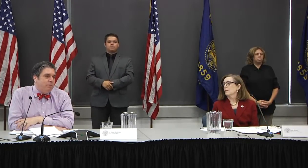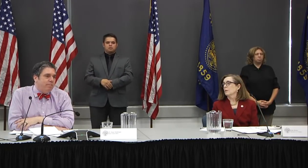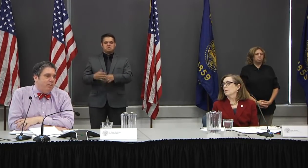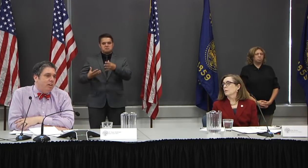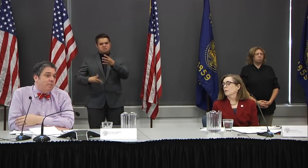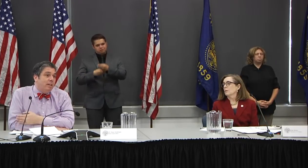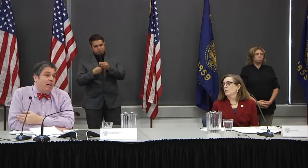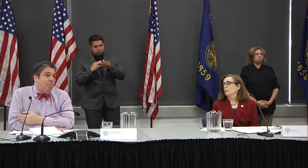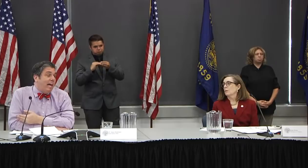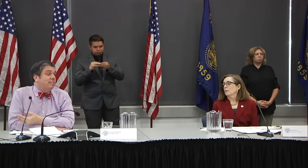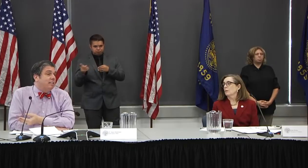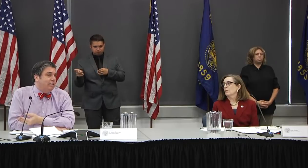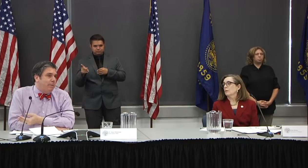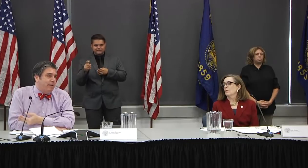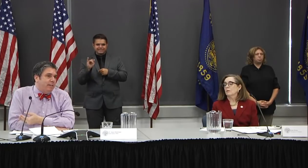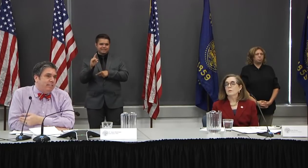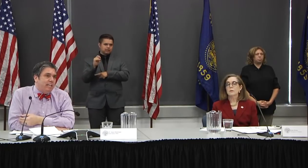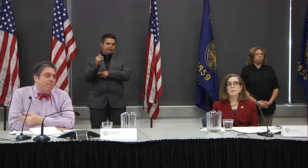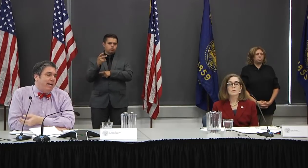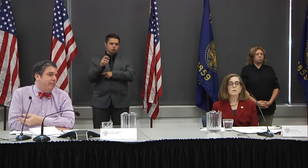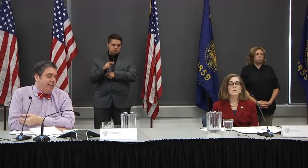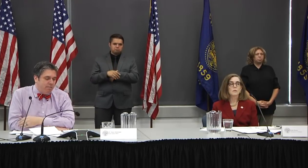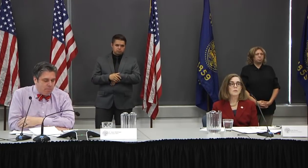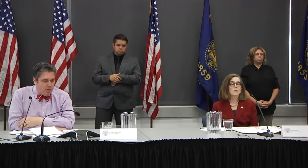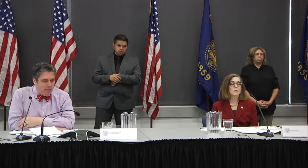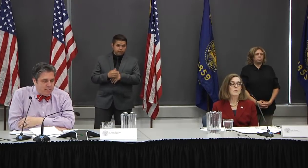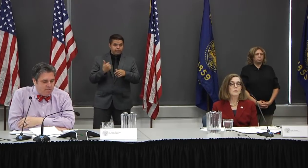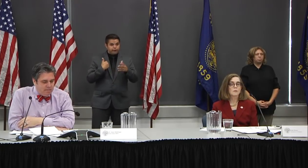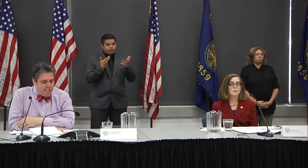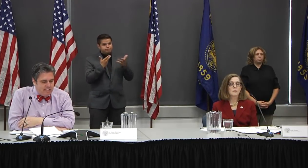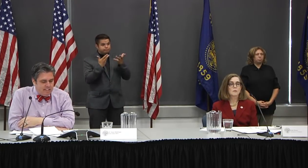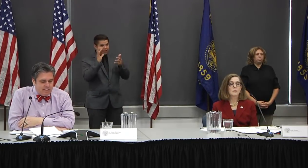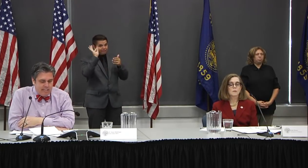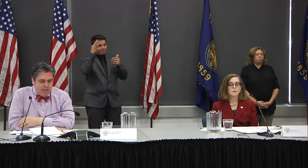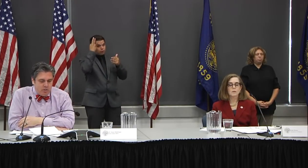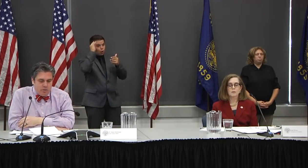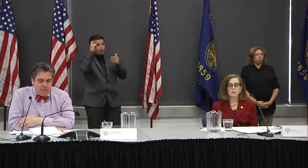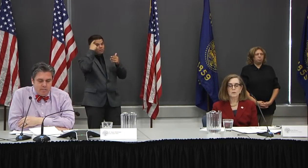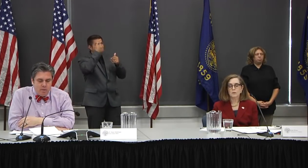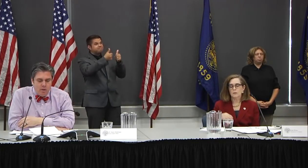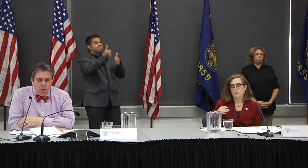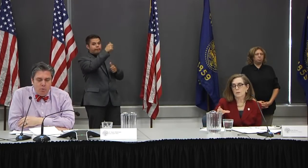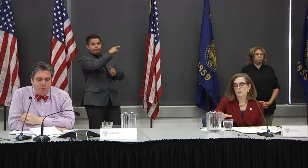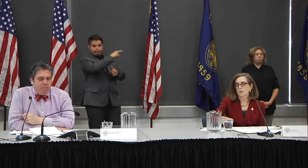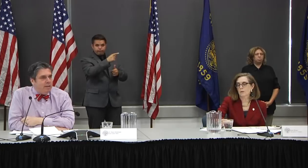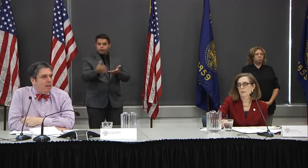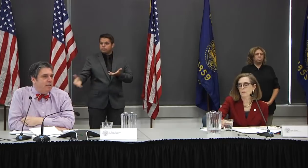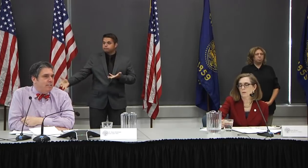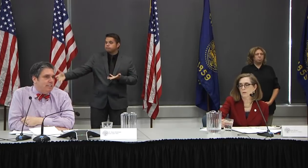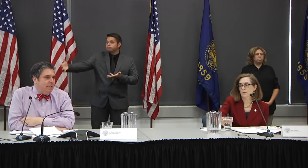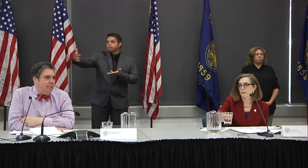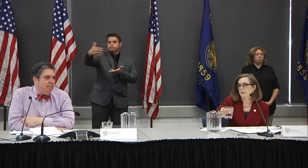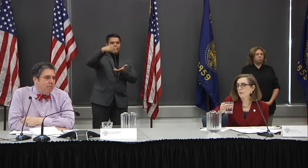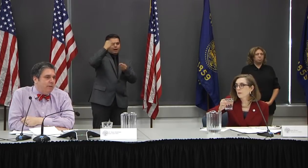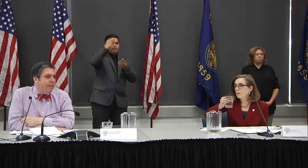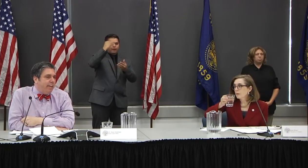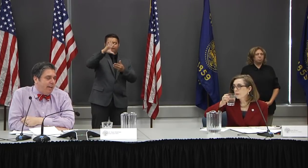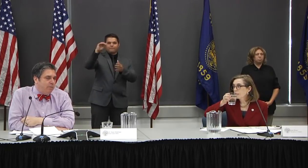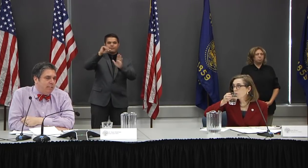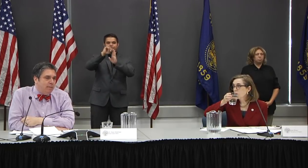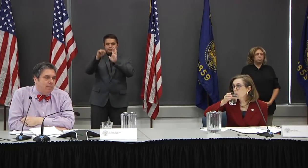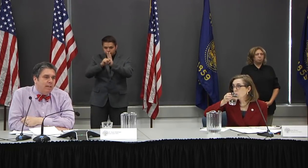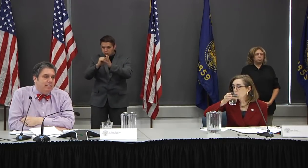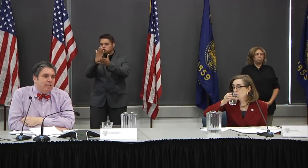data from the federal government lags a little bit as they compile data from across the 50 states and territories. What we've been heartened to see from